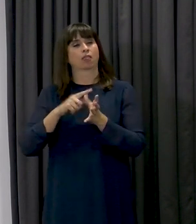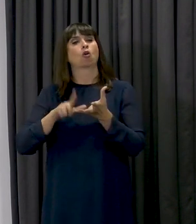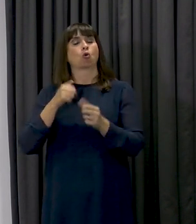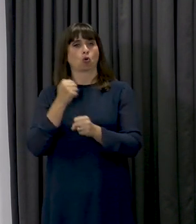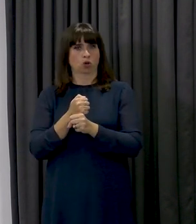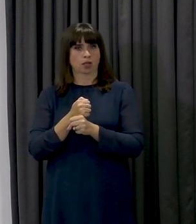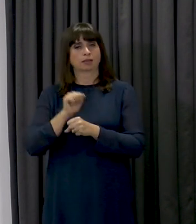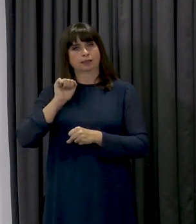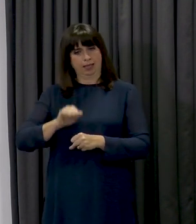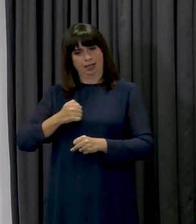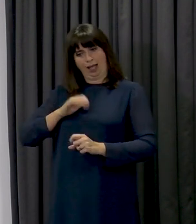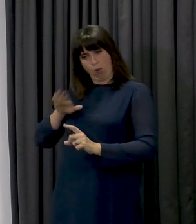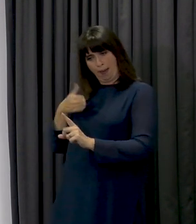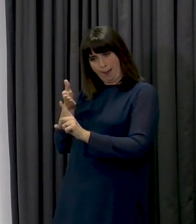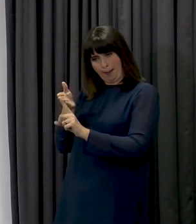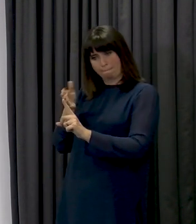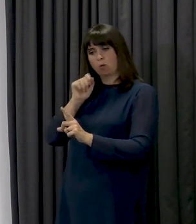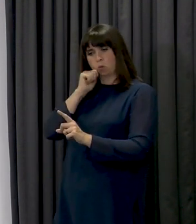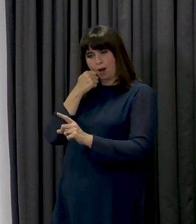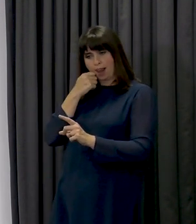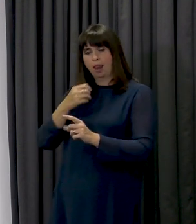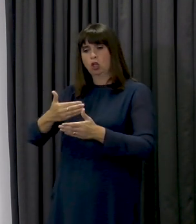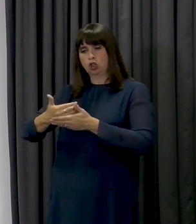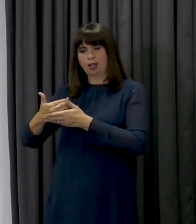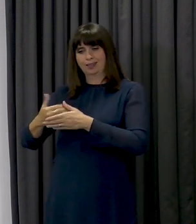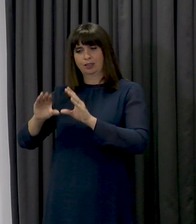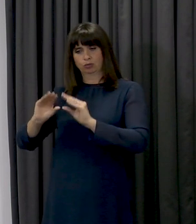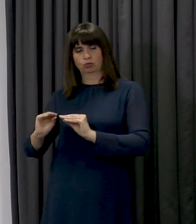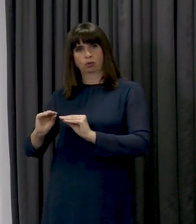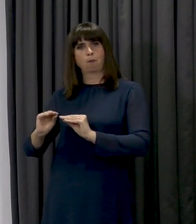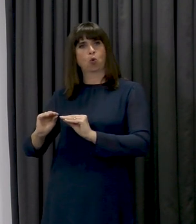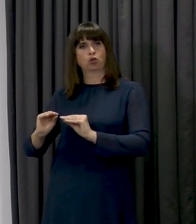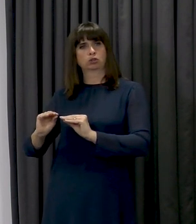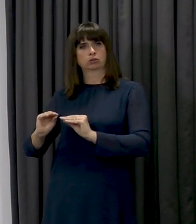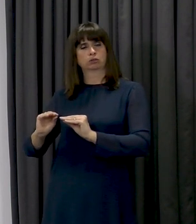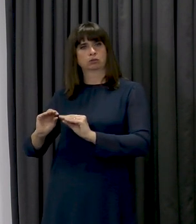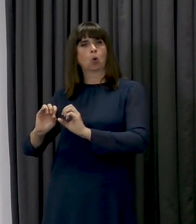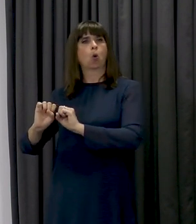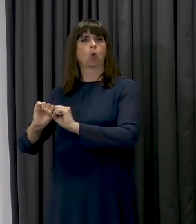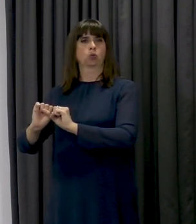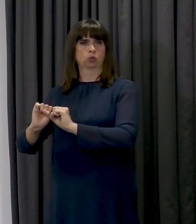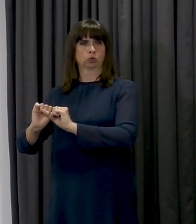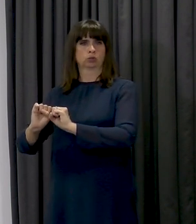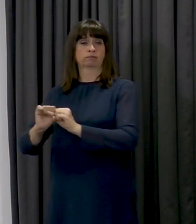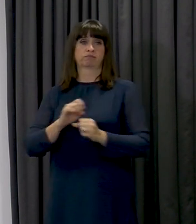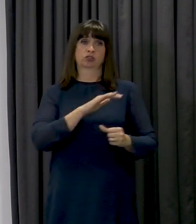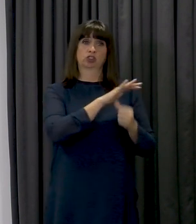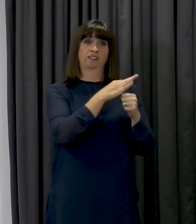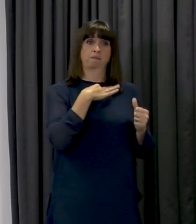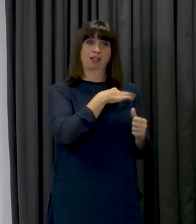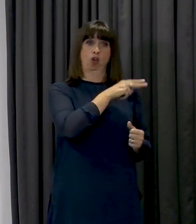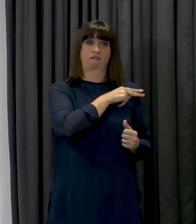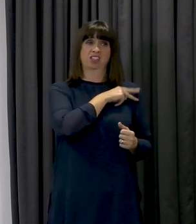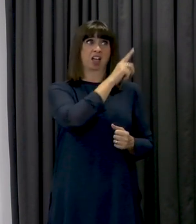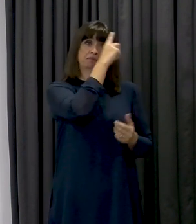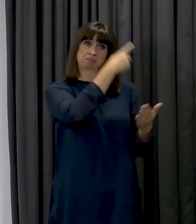that we intend to pause the shielding scheme. That is the advice from our chief medical officer.